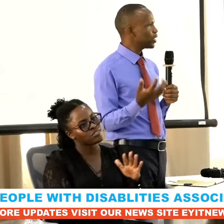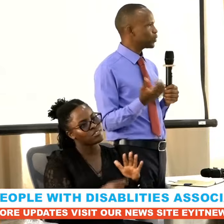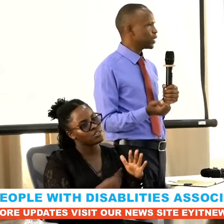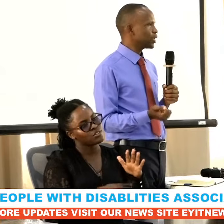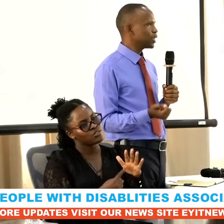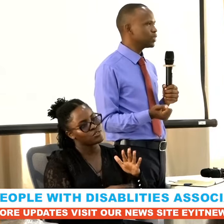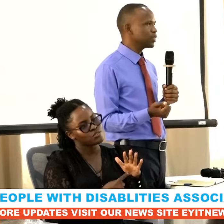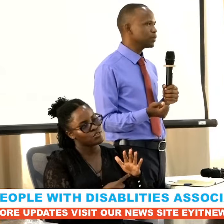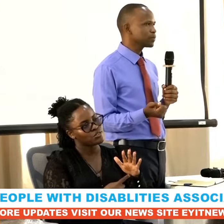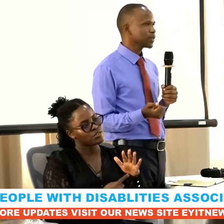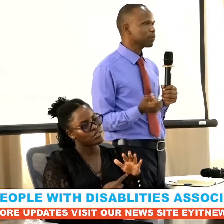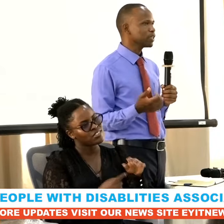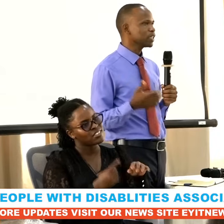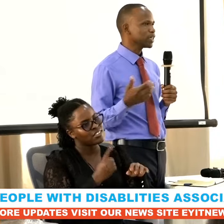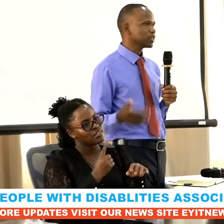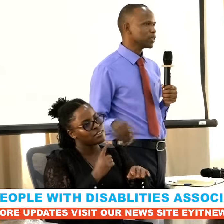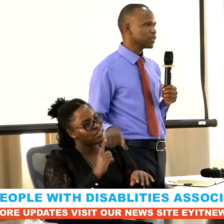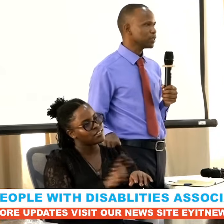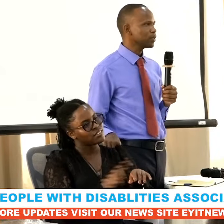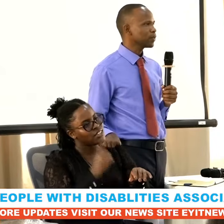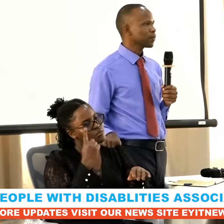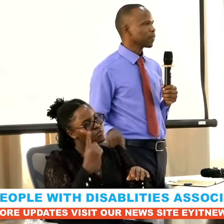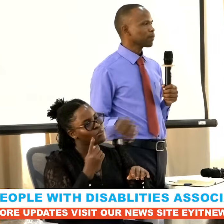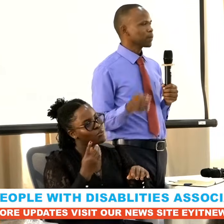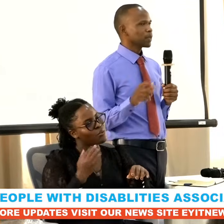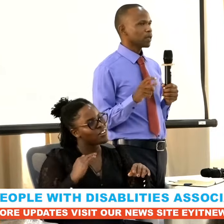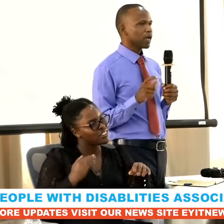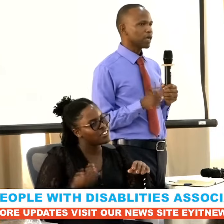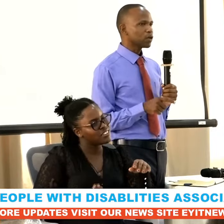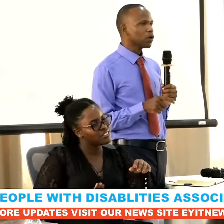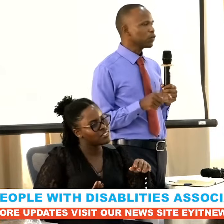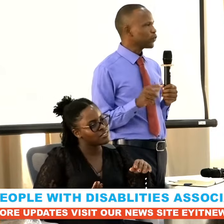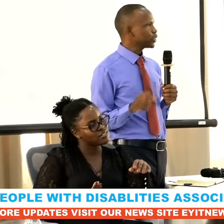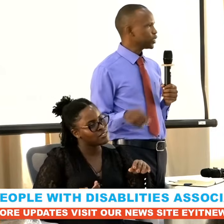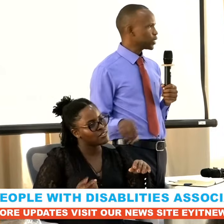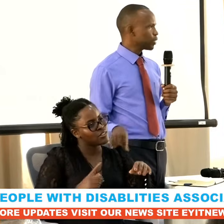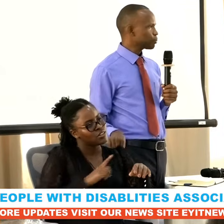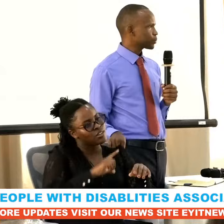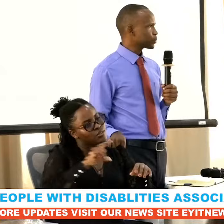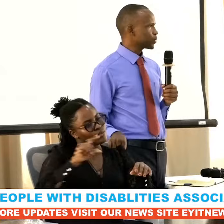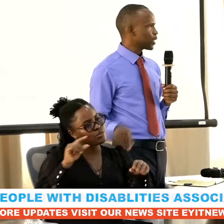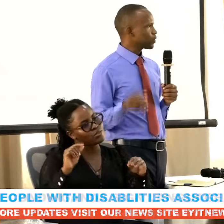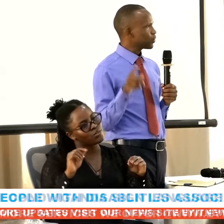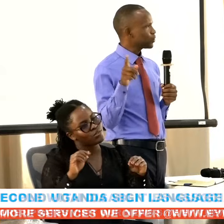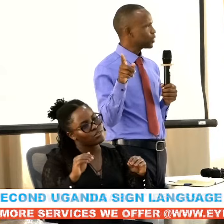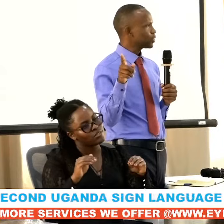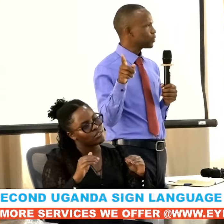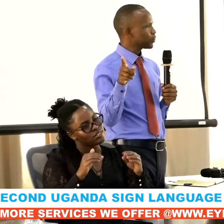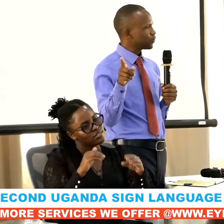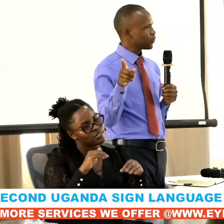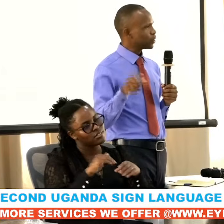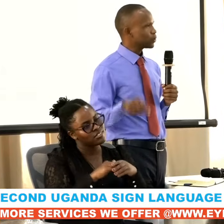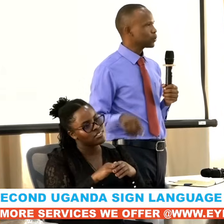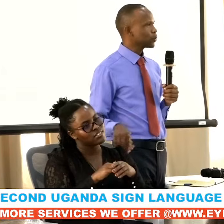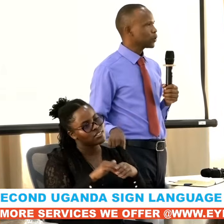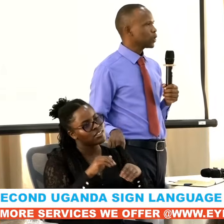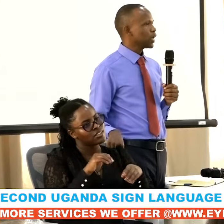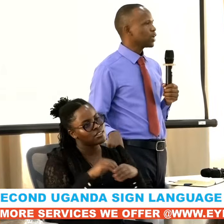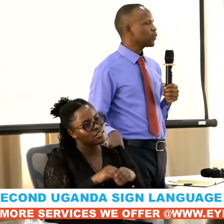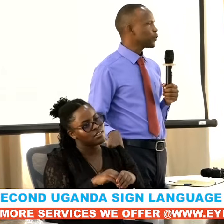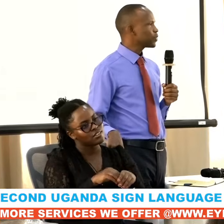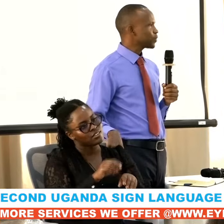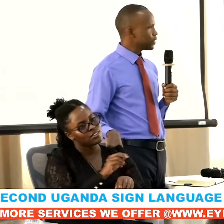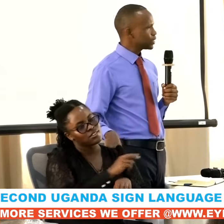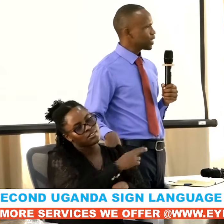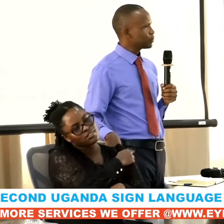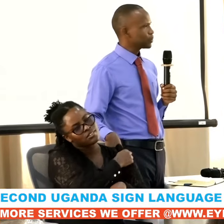when a pregnant lady, had gone for checkups around the referral, and